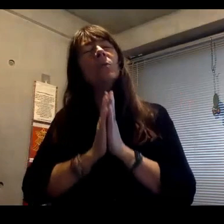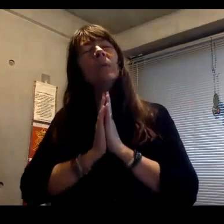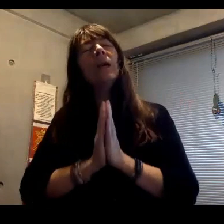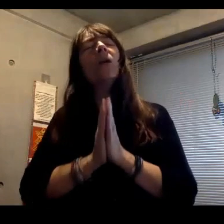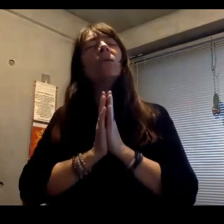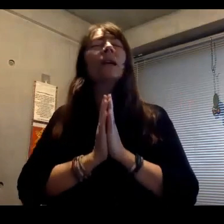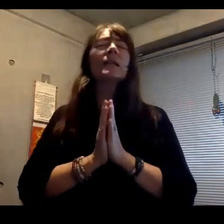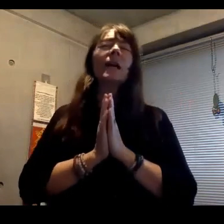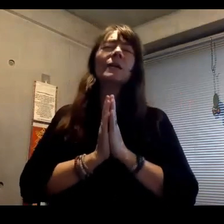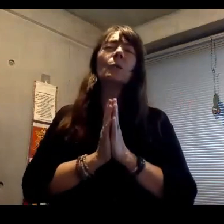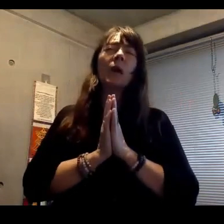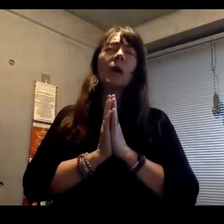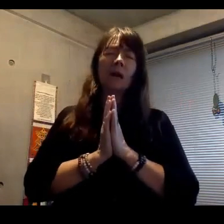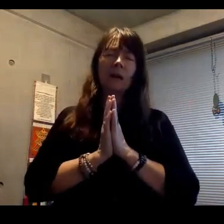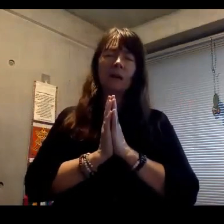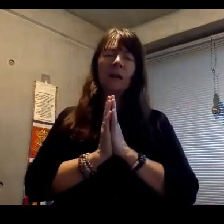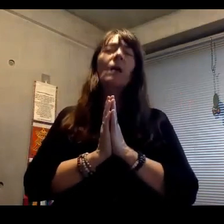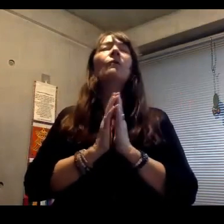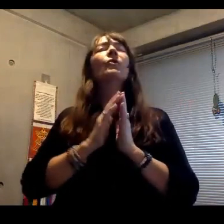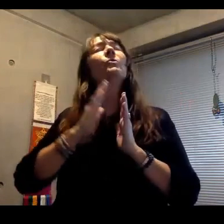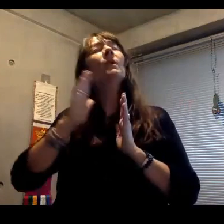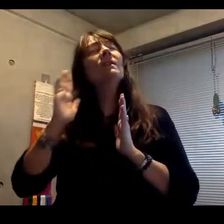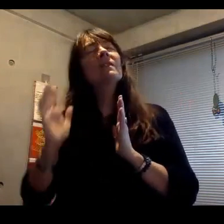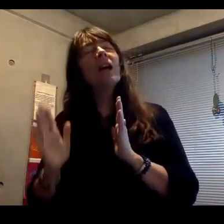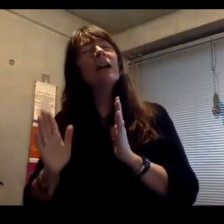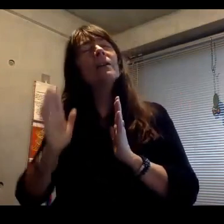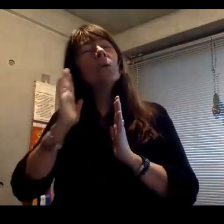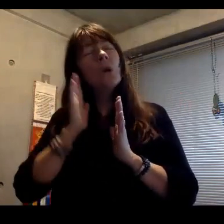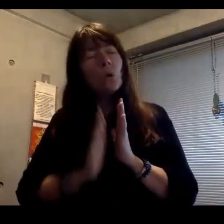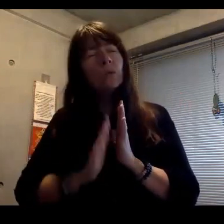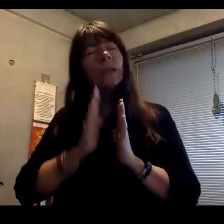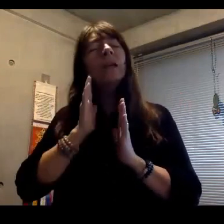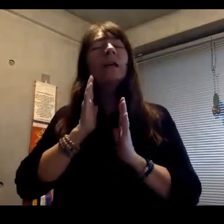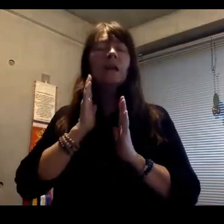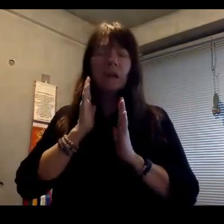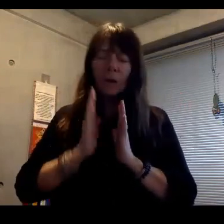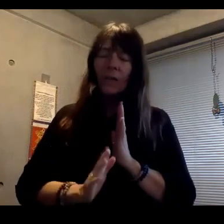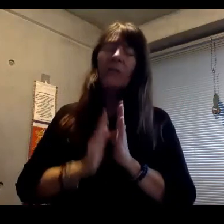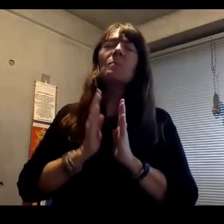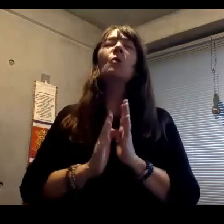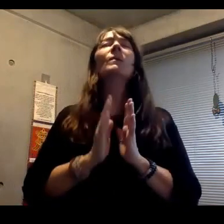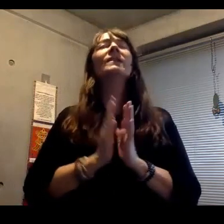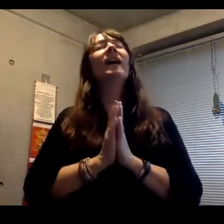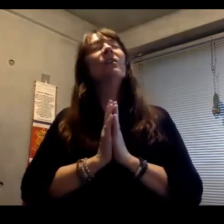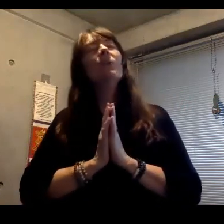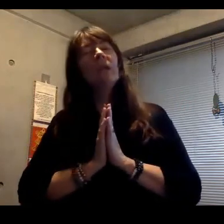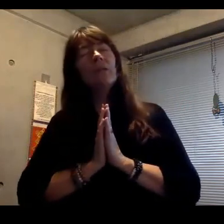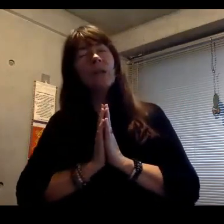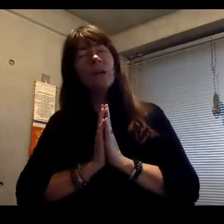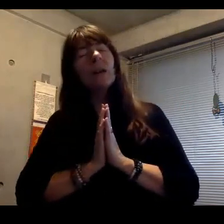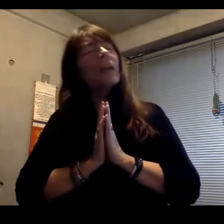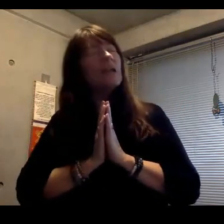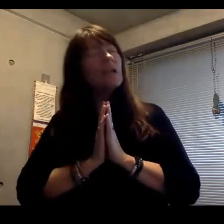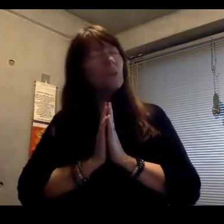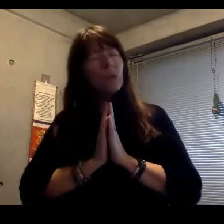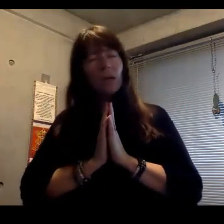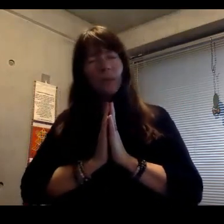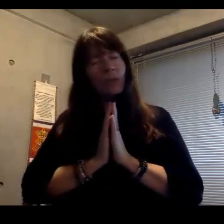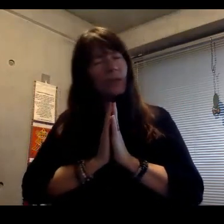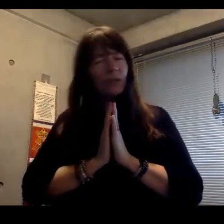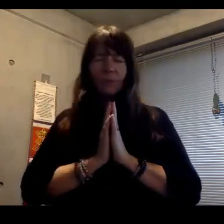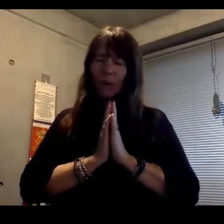that will be all right as well. For you will decide only each moment how you will live there. And you